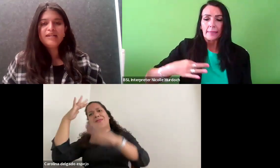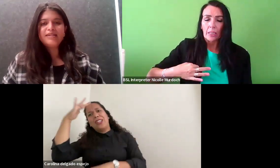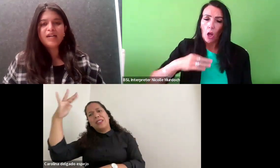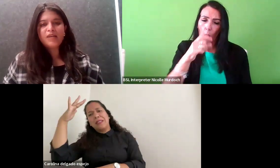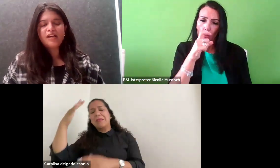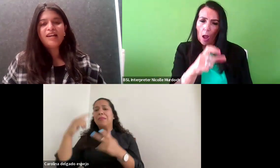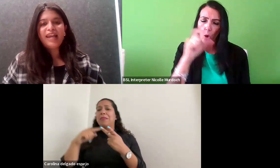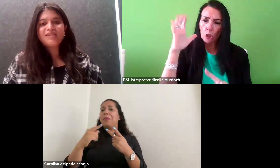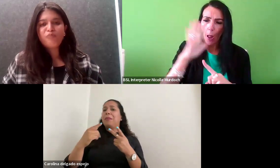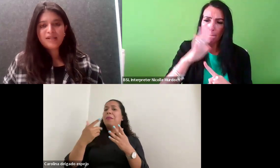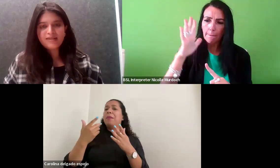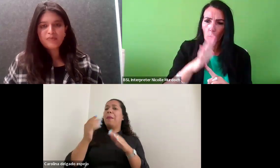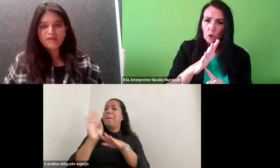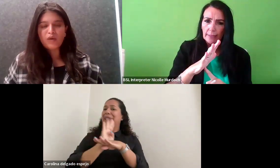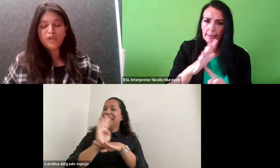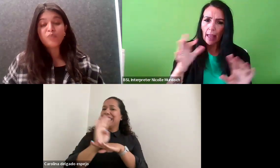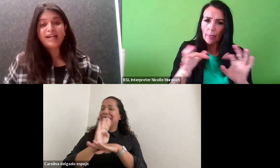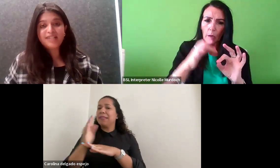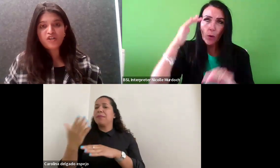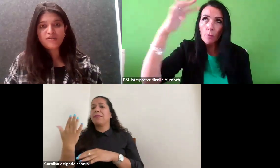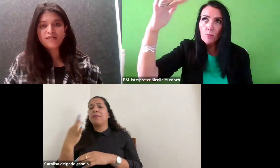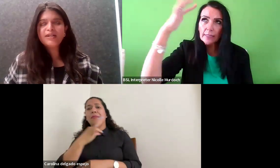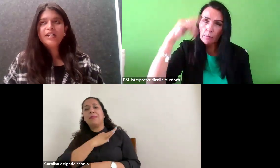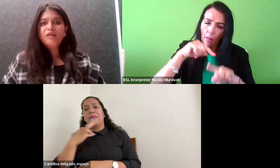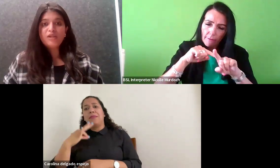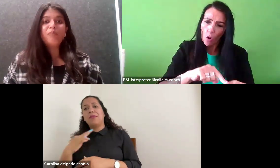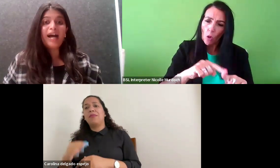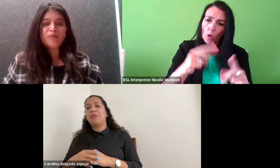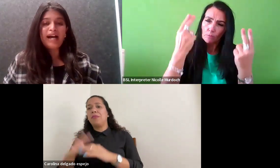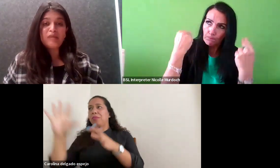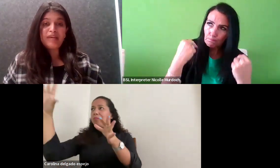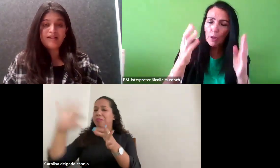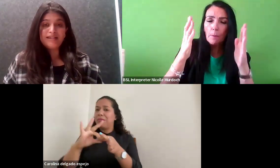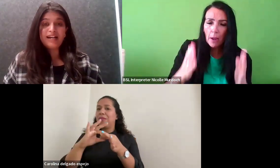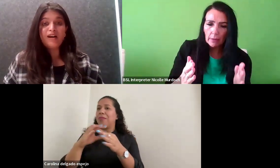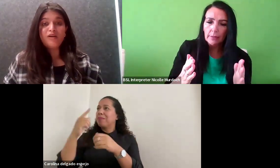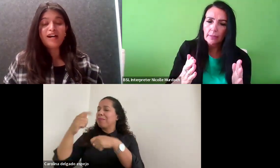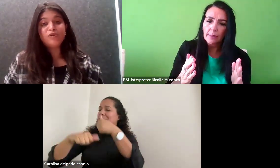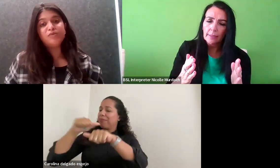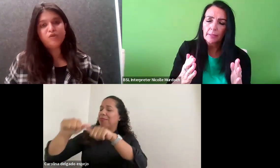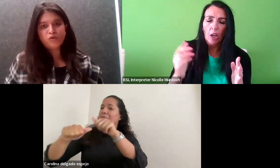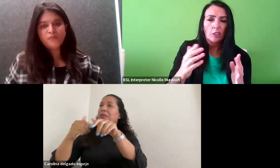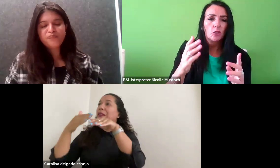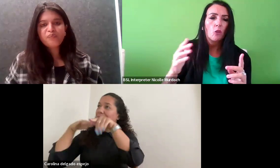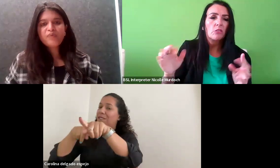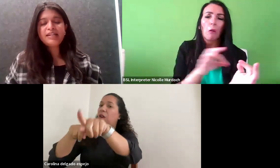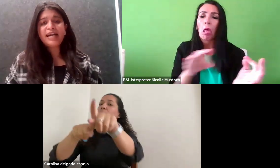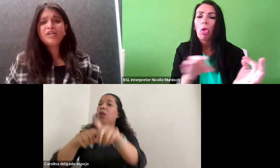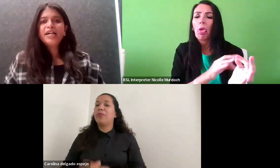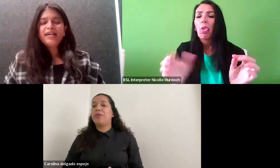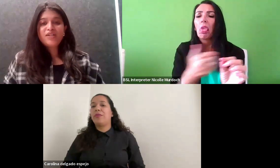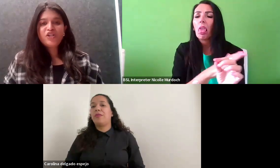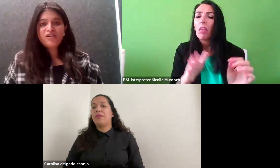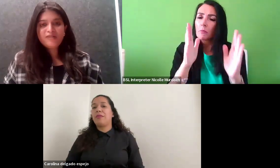of determining collective principles by which practitioners will abide by and be held accountable to.